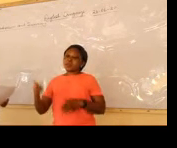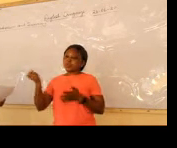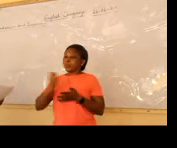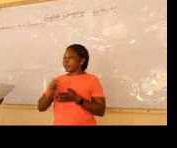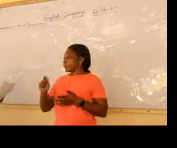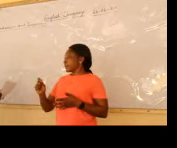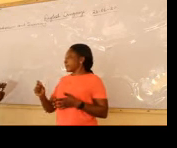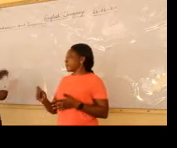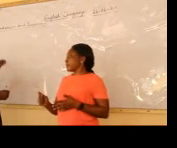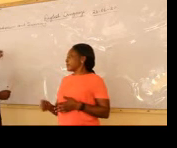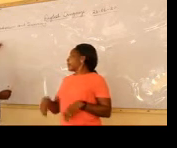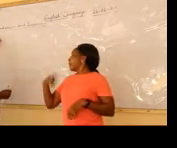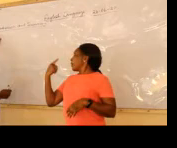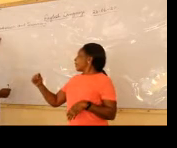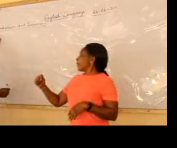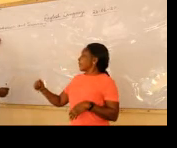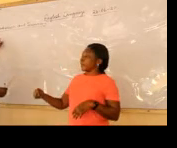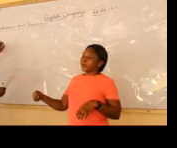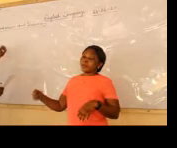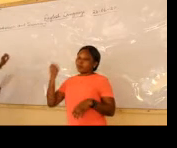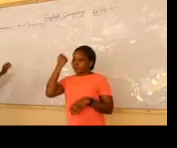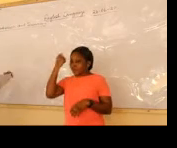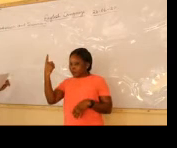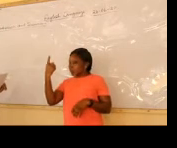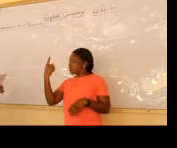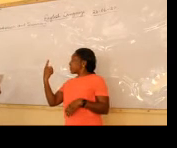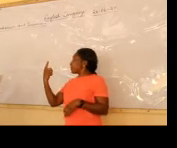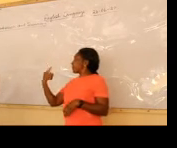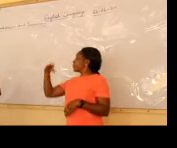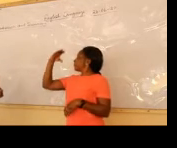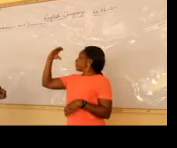Now, the comprehension exercise